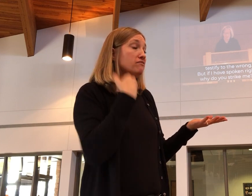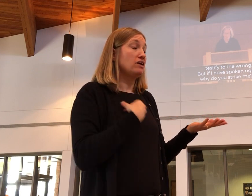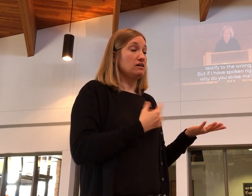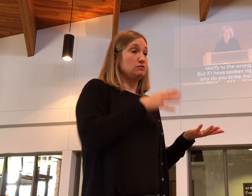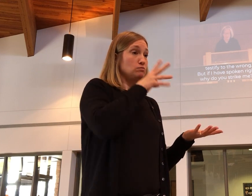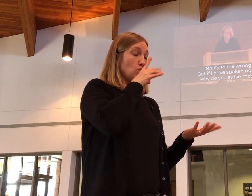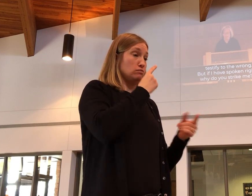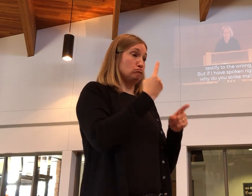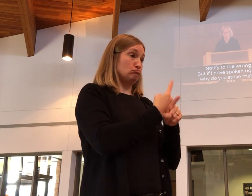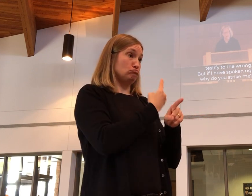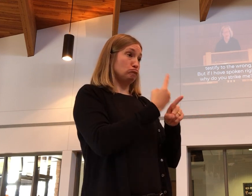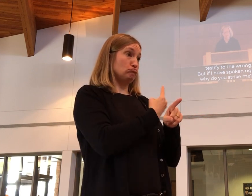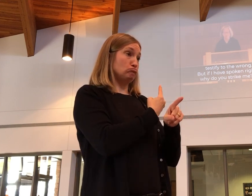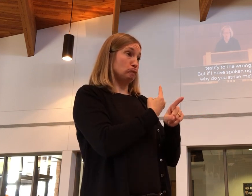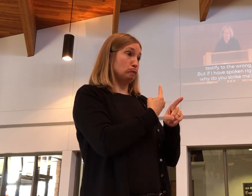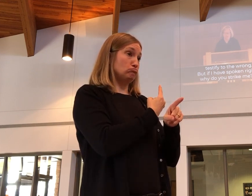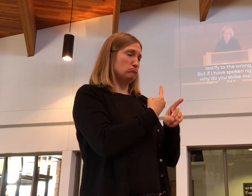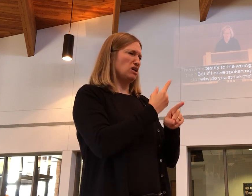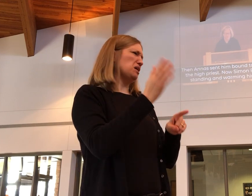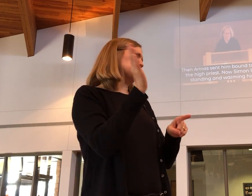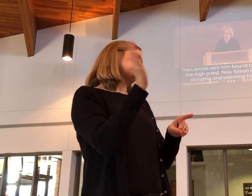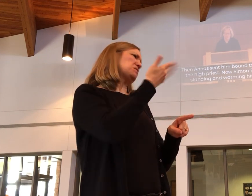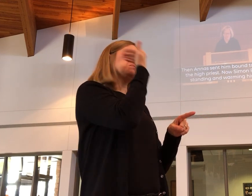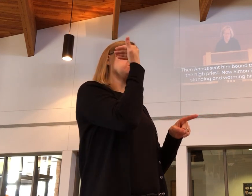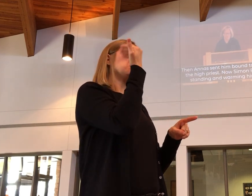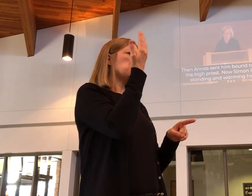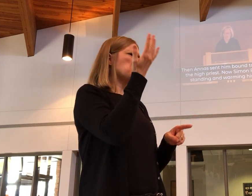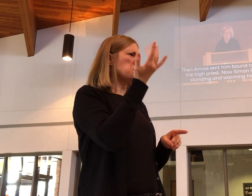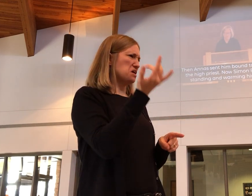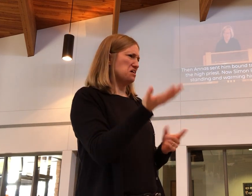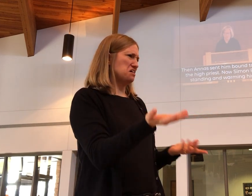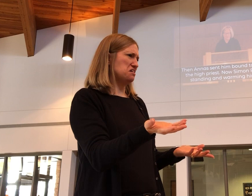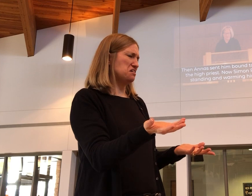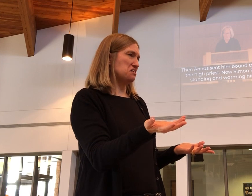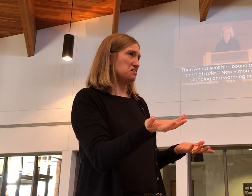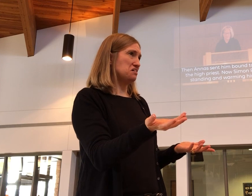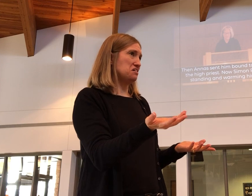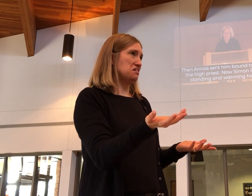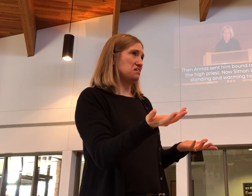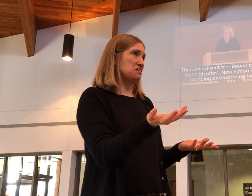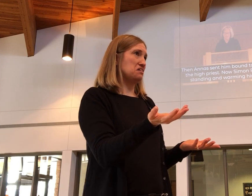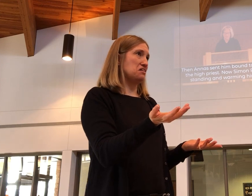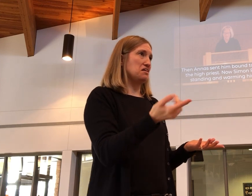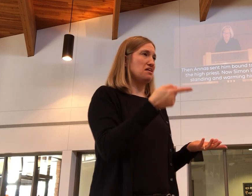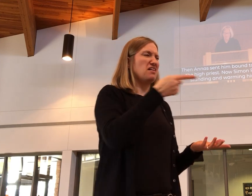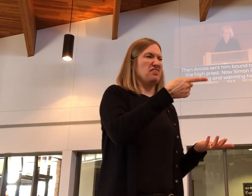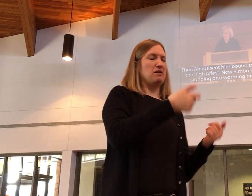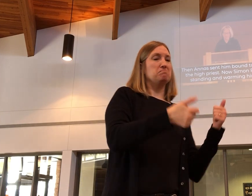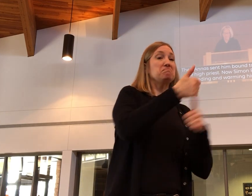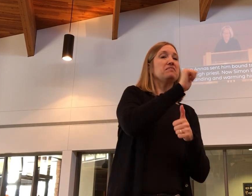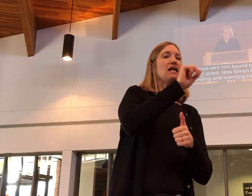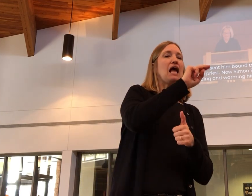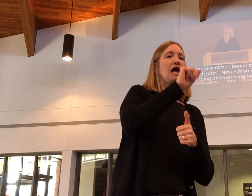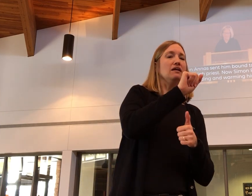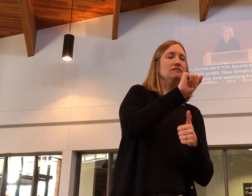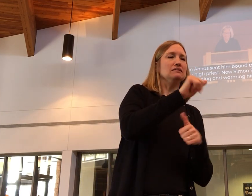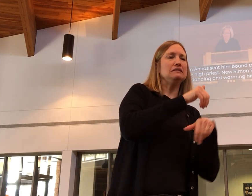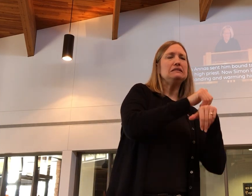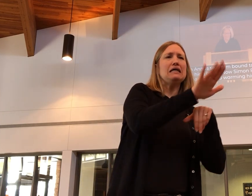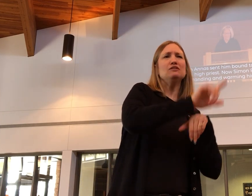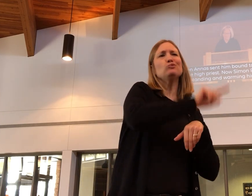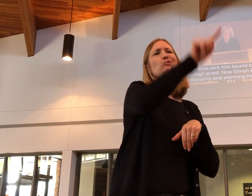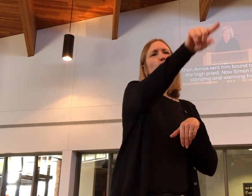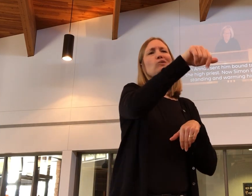spoken rightly, why do you strike me?" Then Annas sent him, bound to Caiaphas, the